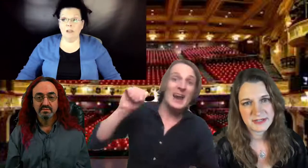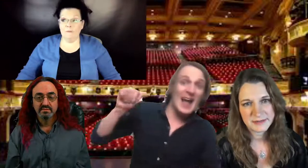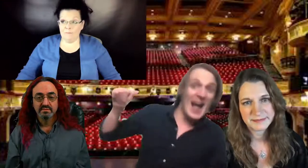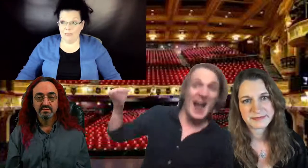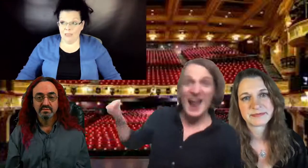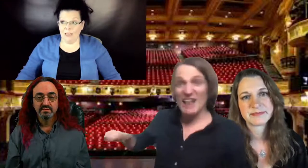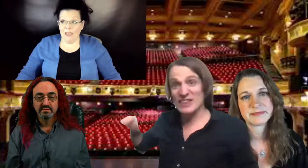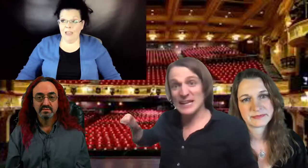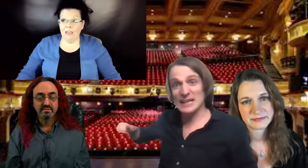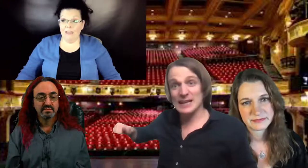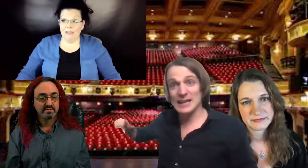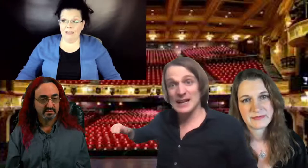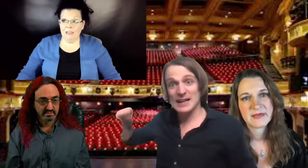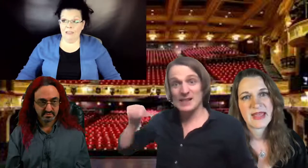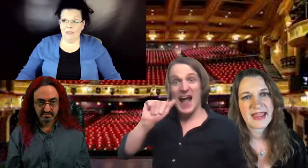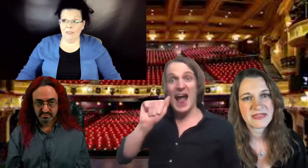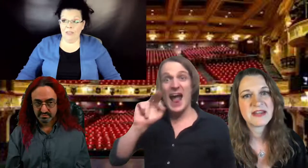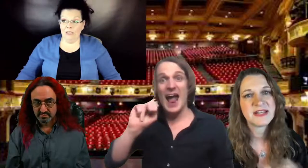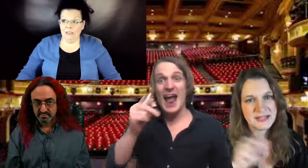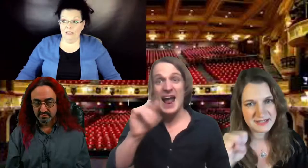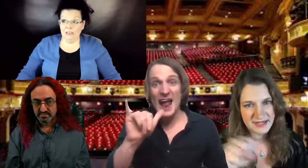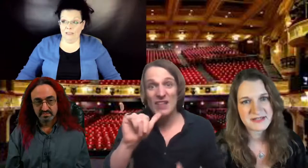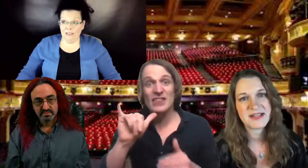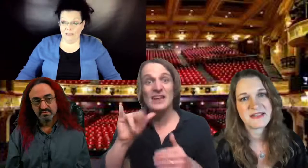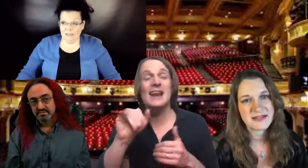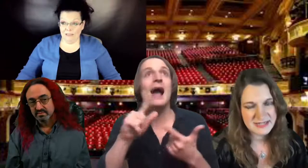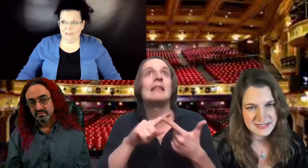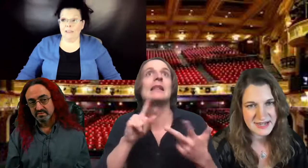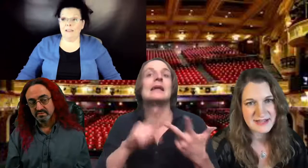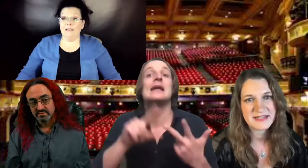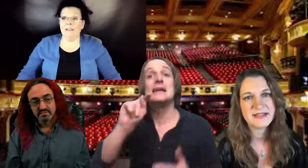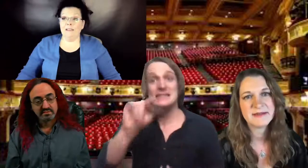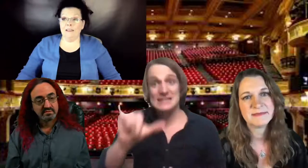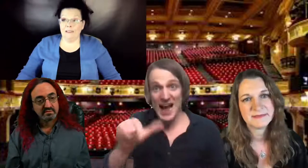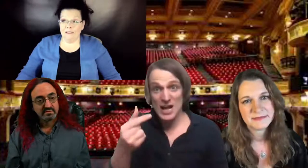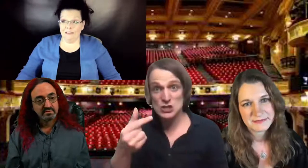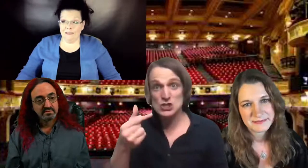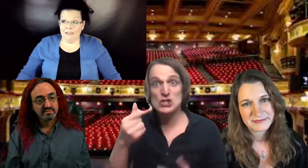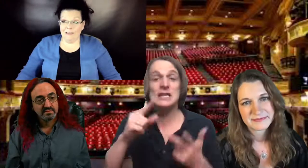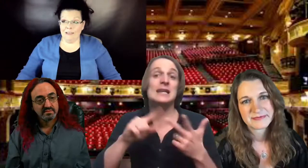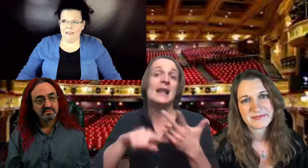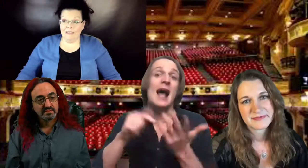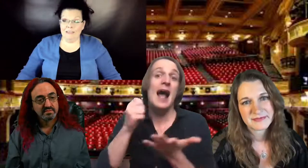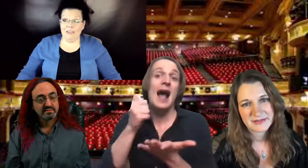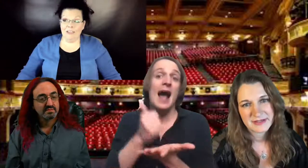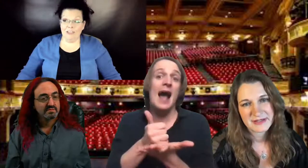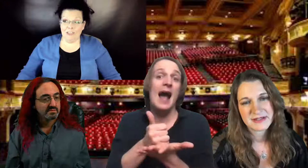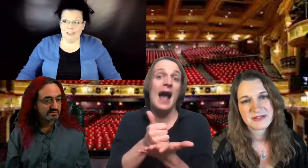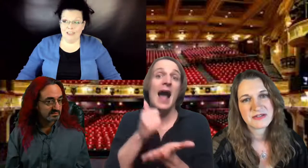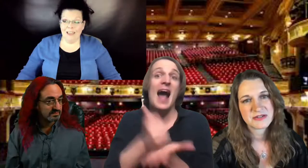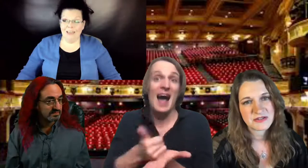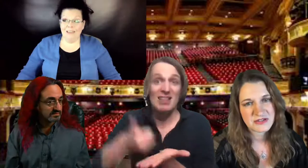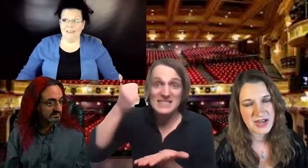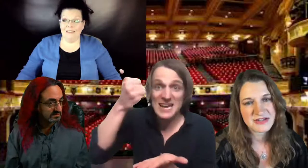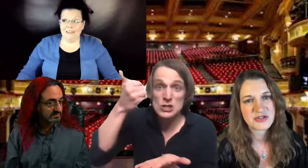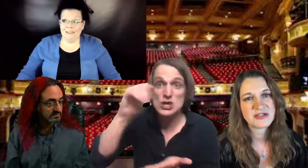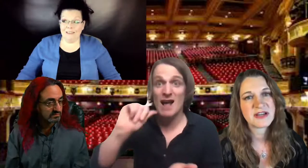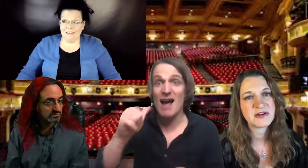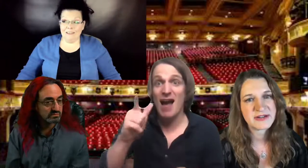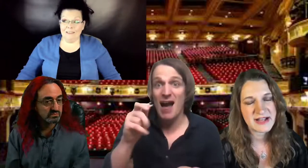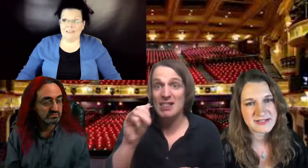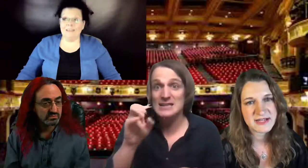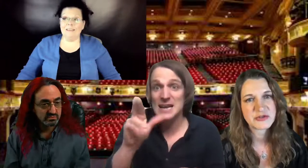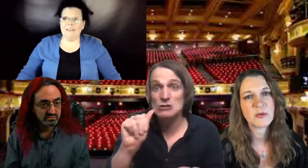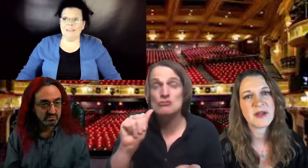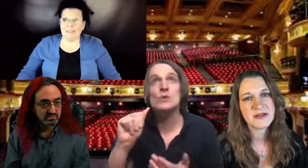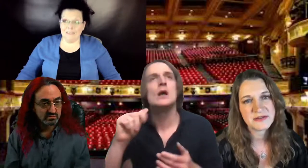right? Yeah. And Anthony Natale. And then Ty G and Ty Biorgiano